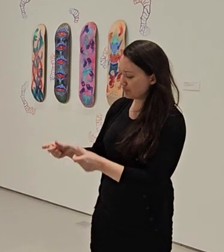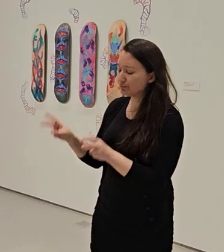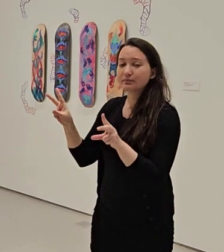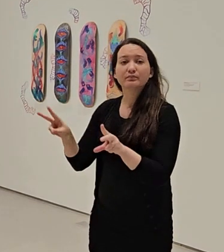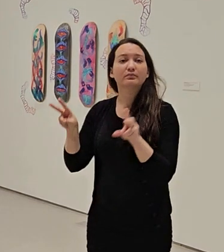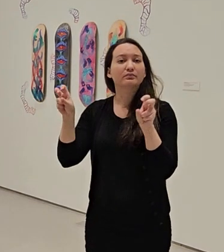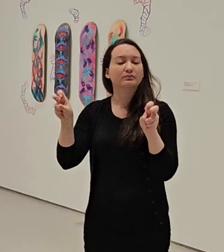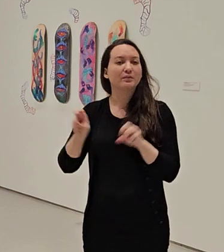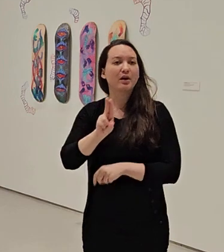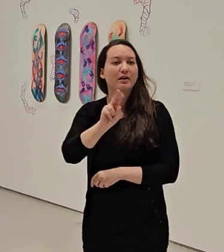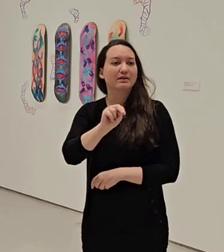Untitled Growth and Decay.